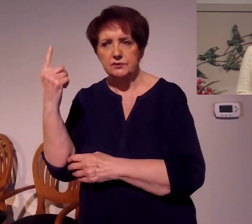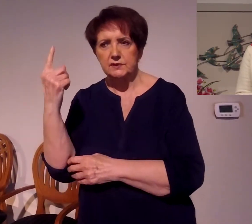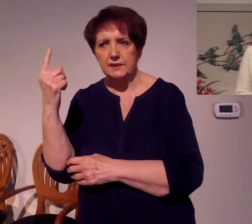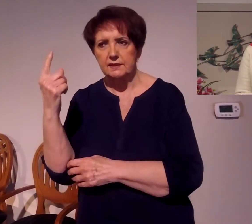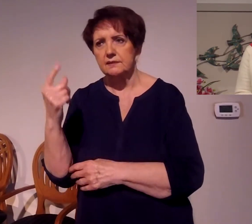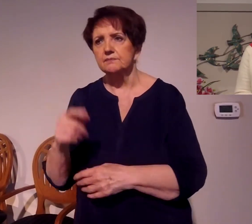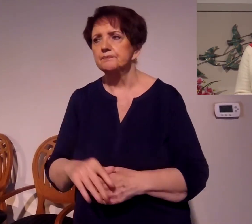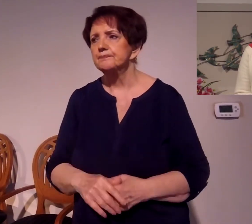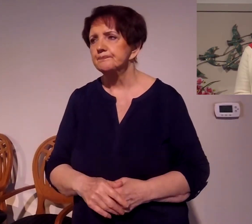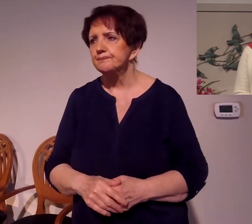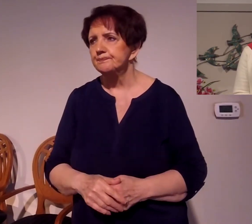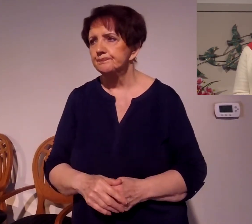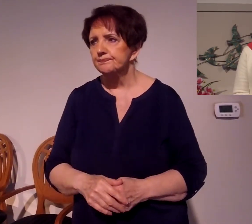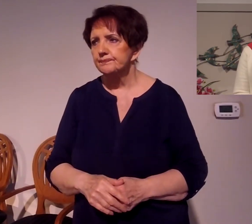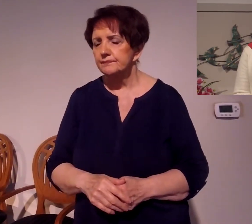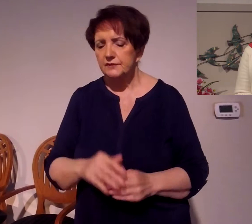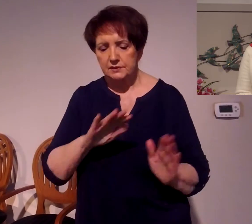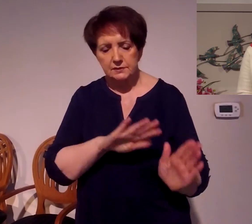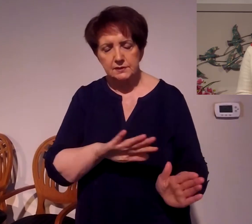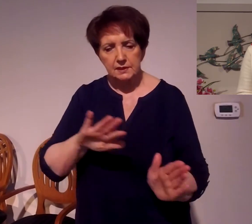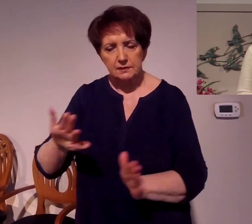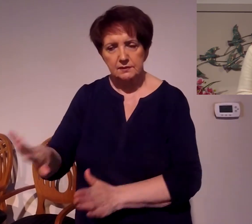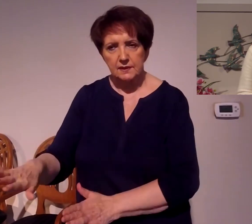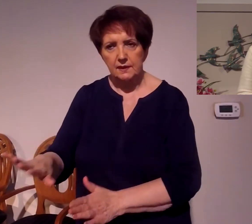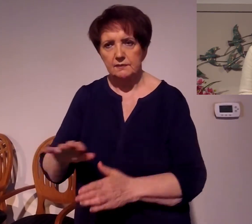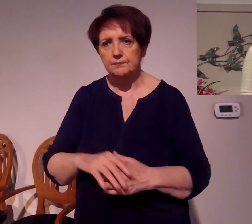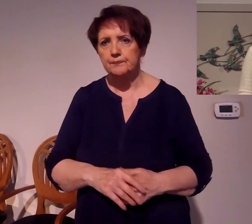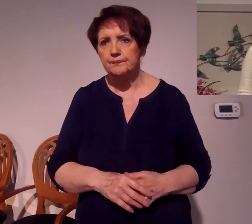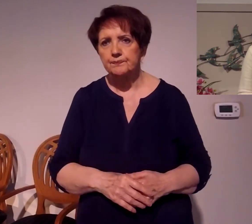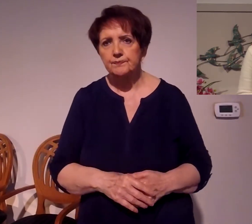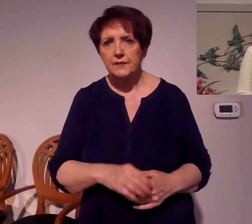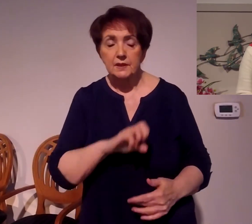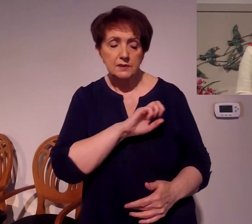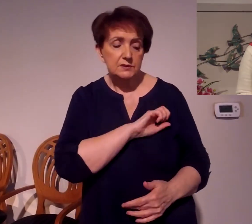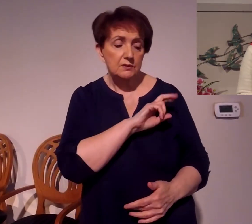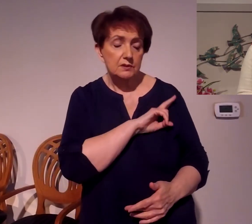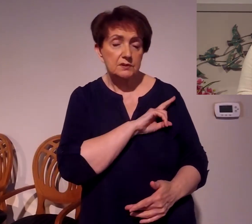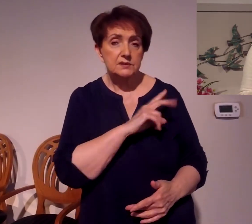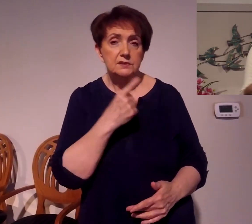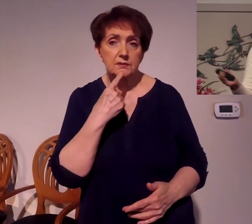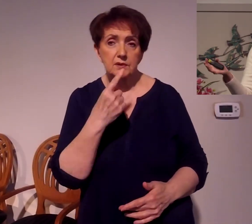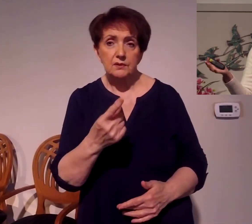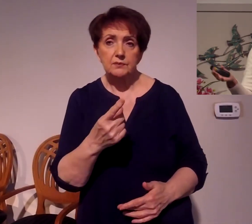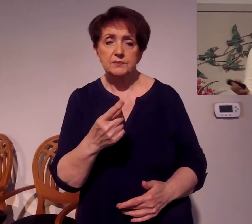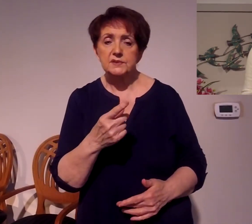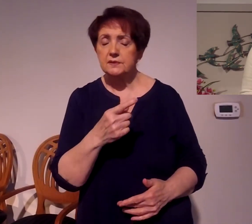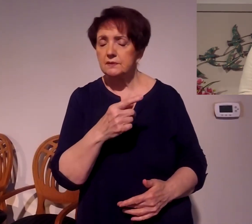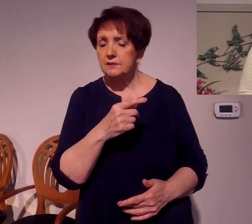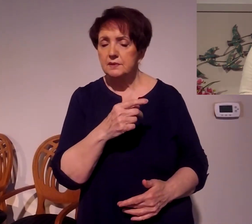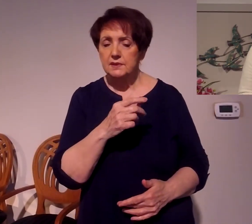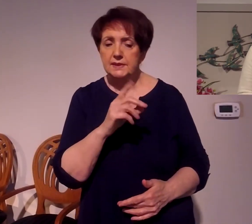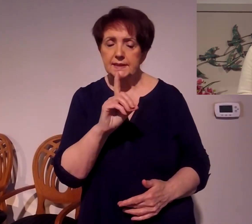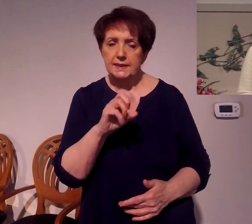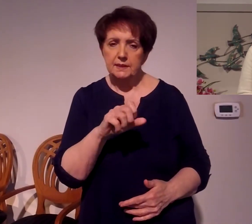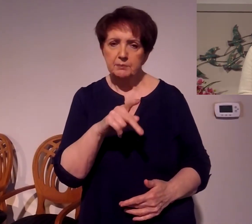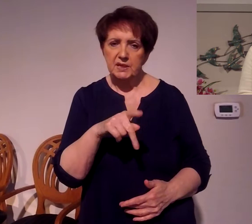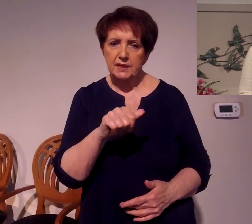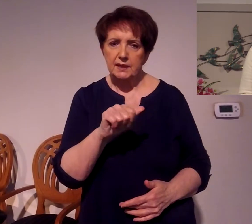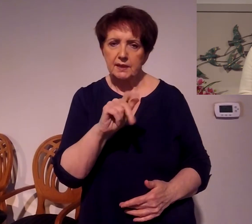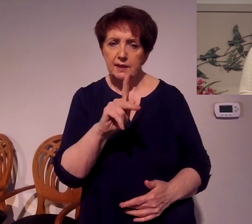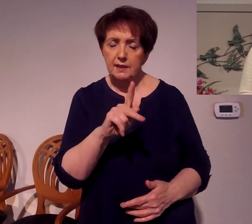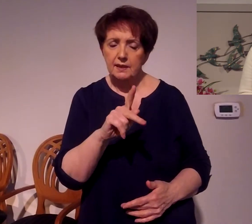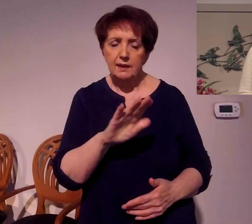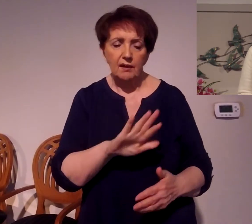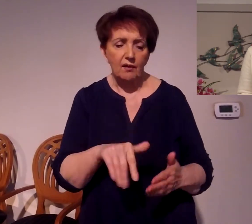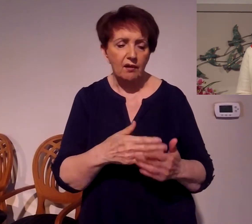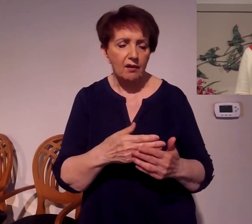understand it. And so Ernest Holmes says it, Deepak will say it, all the people we read will say it, we teach